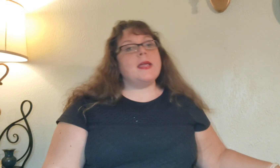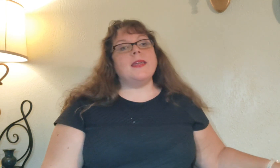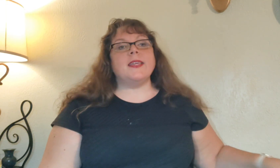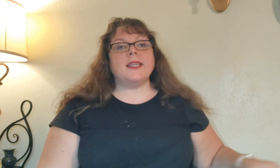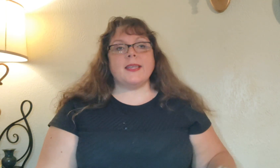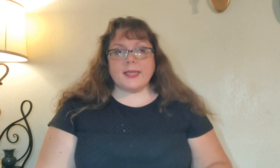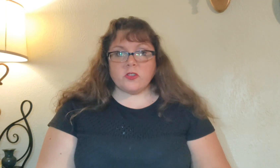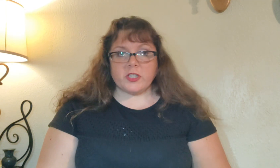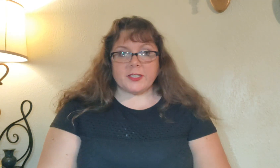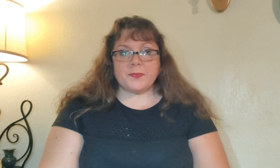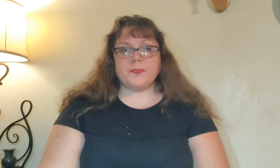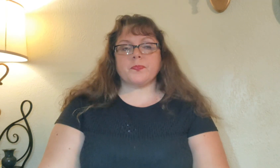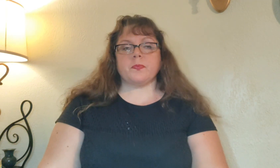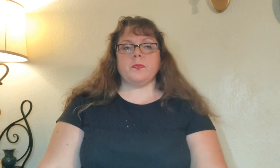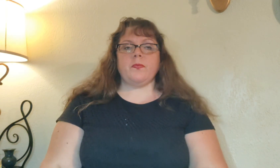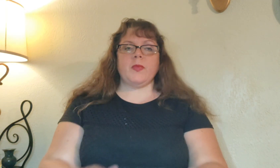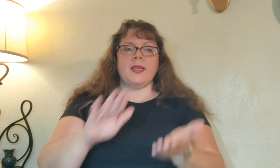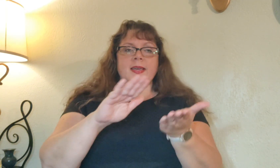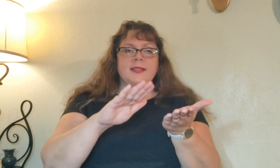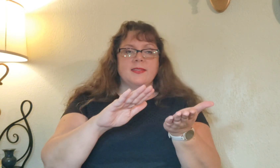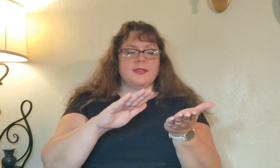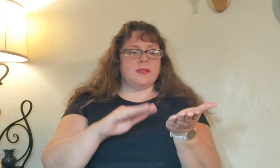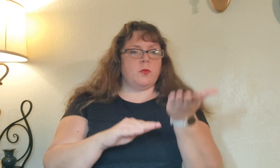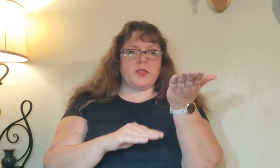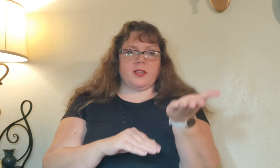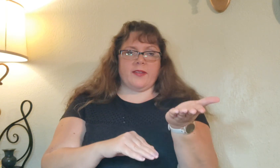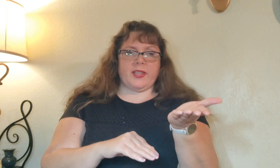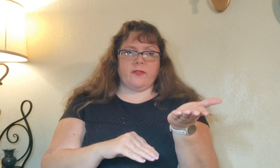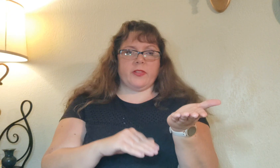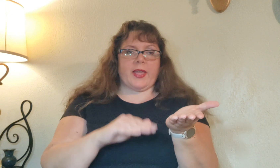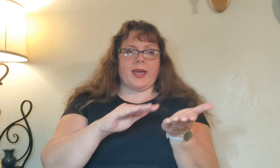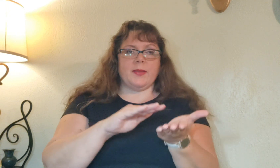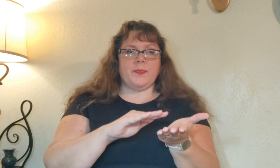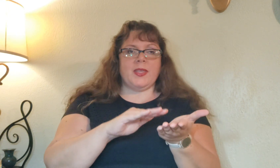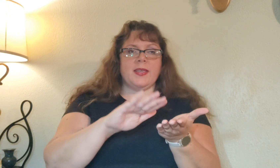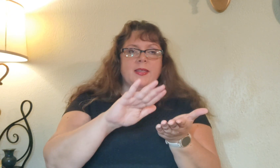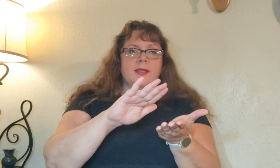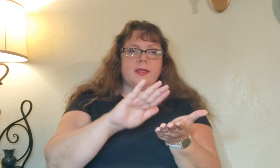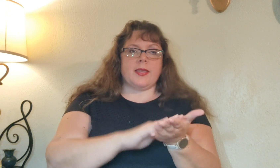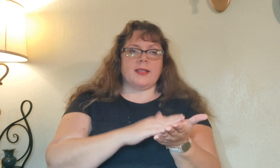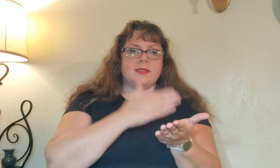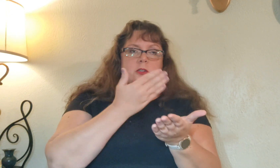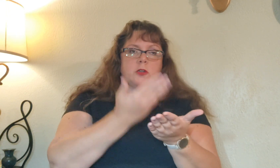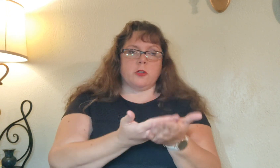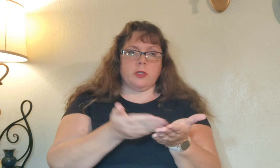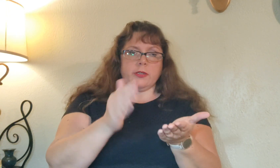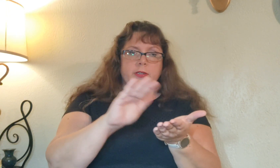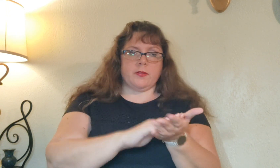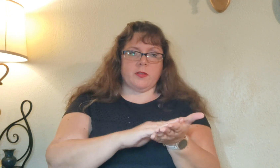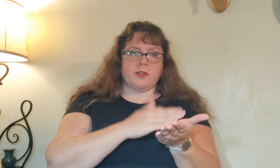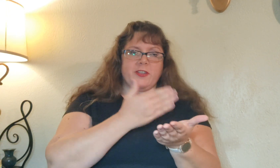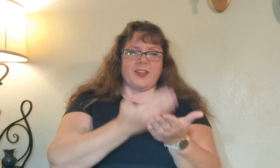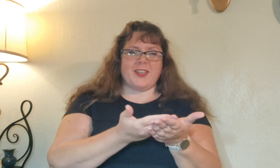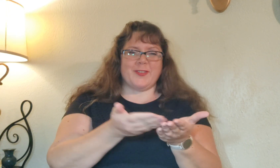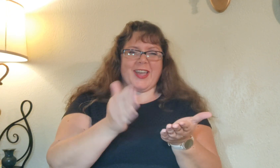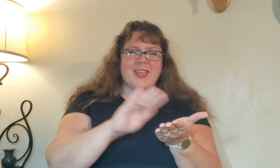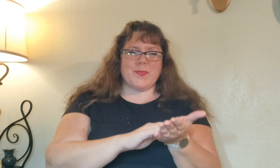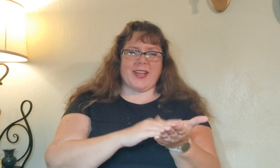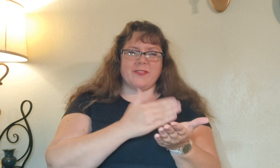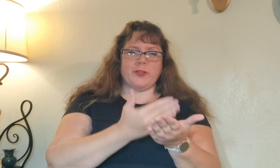And then kitchen, it's with your left hand flat, it's cook, you know, your right hand back and